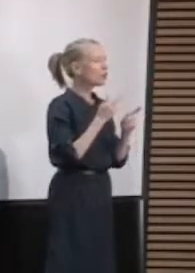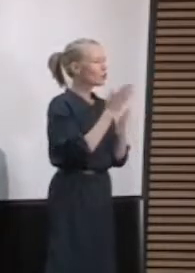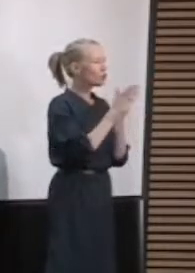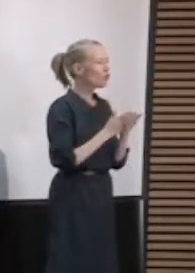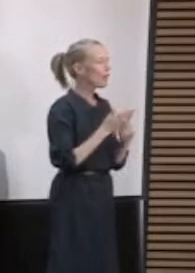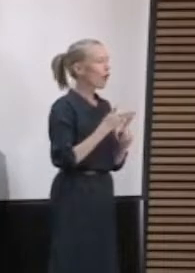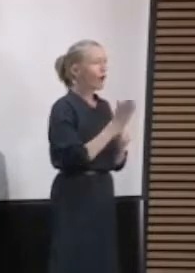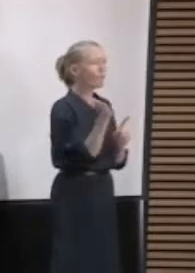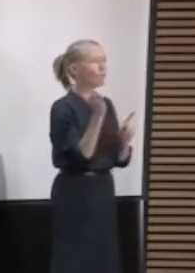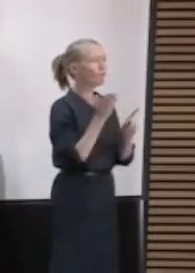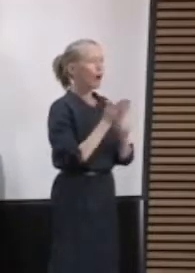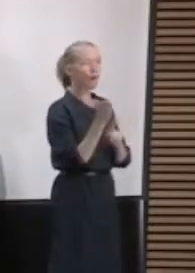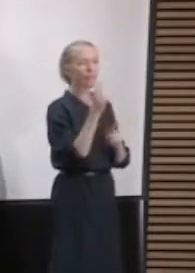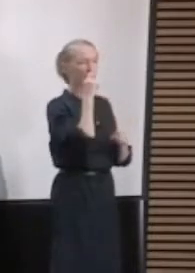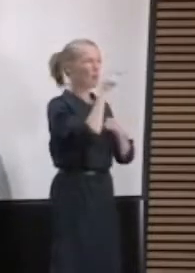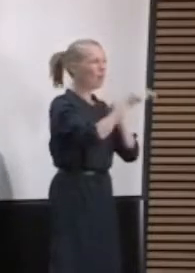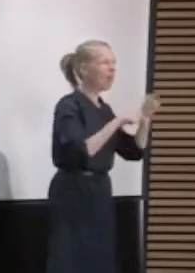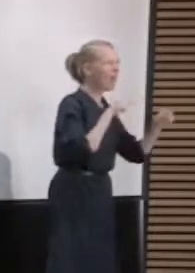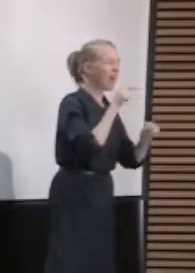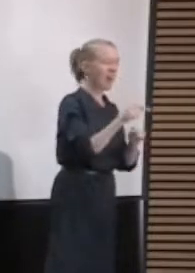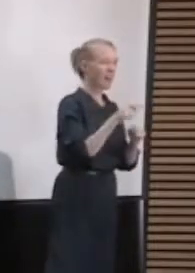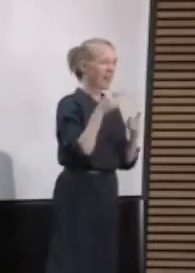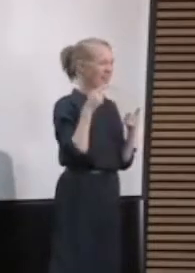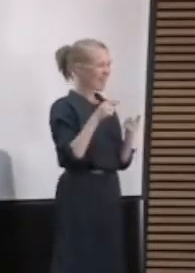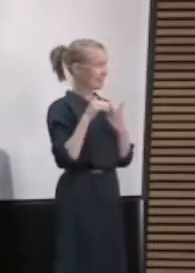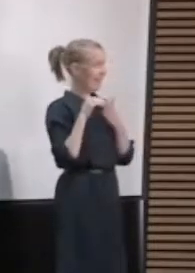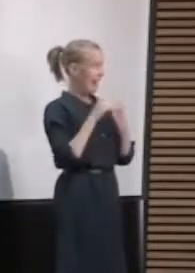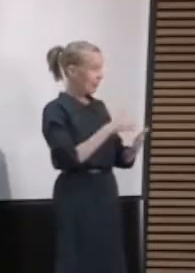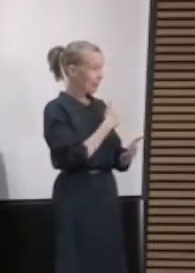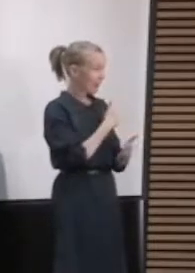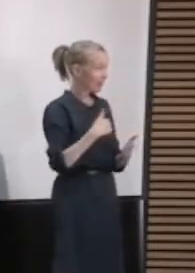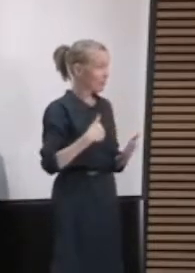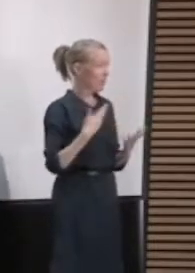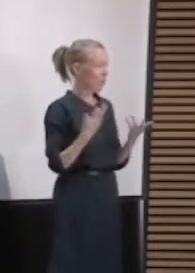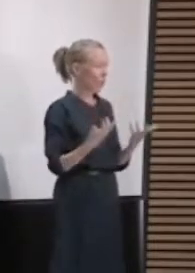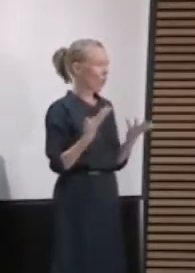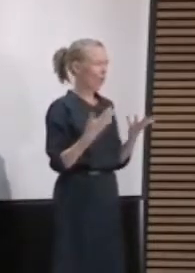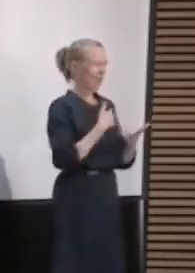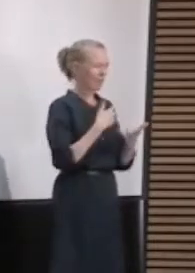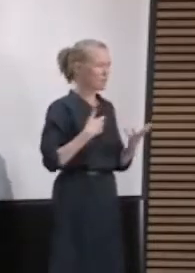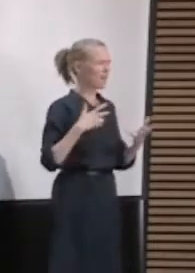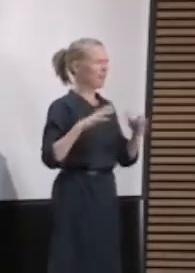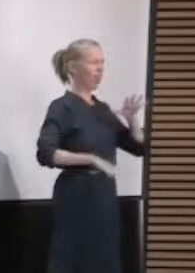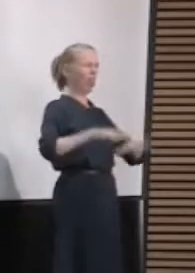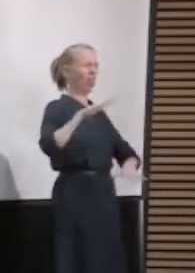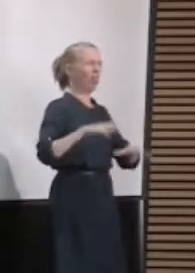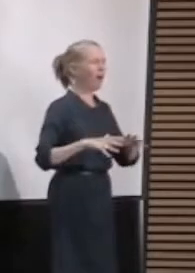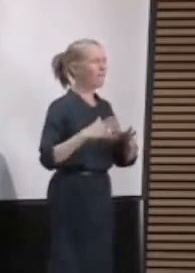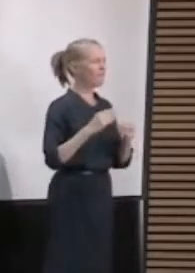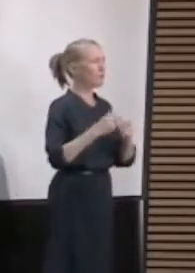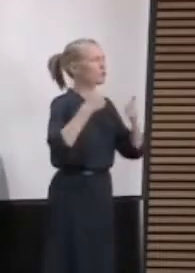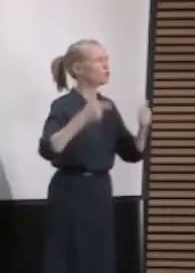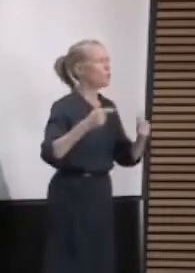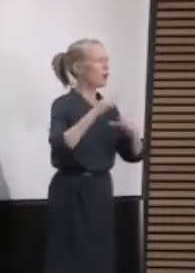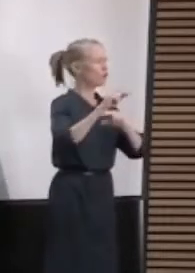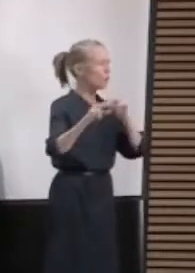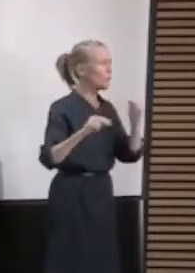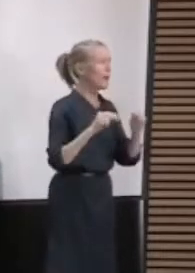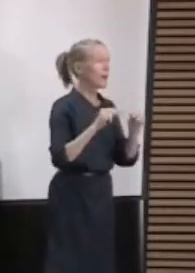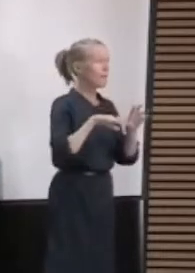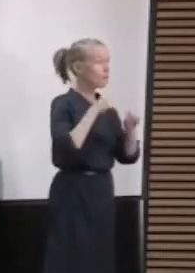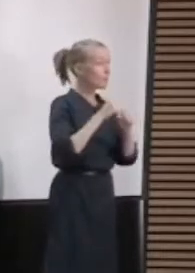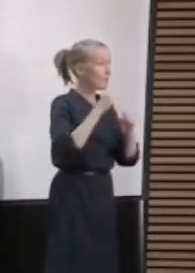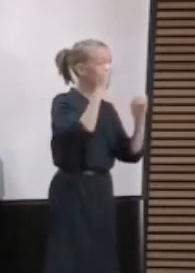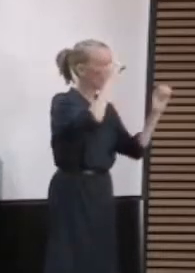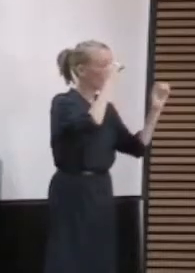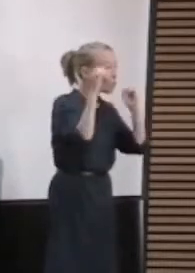government's COVID fighting efforts or trust in the resurgence plan? Yeah. And do you think Google and Facebook are